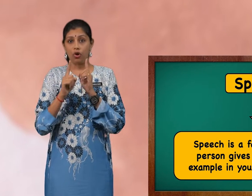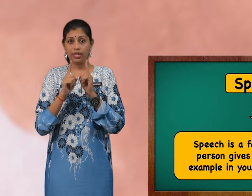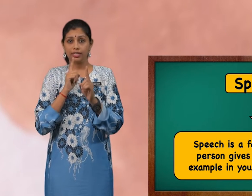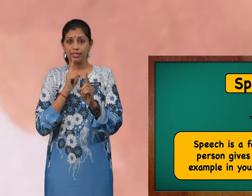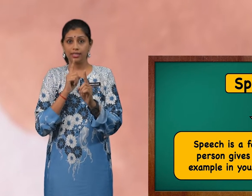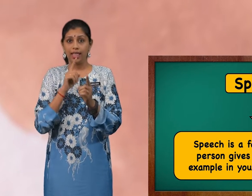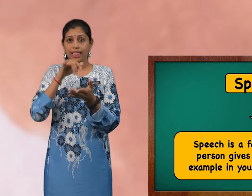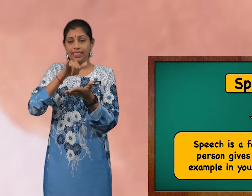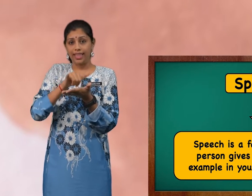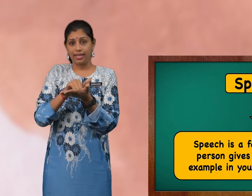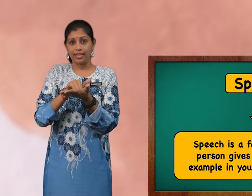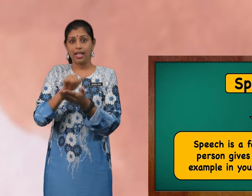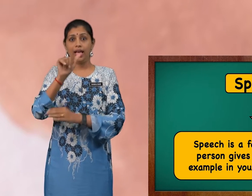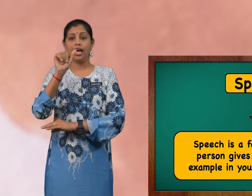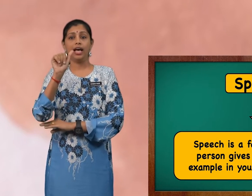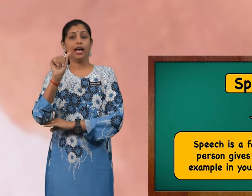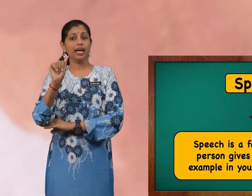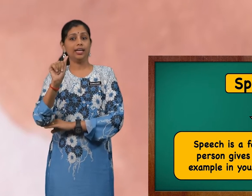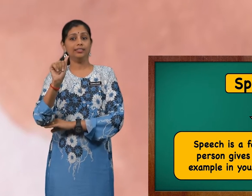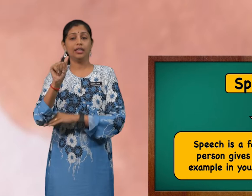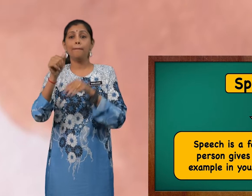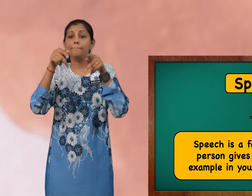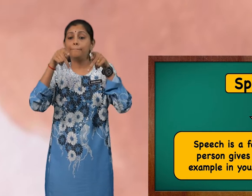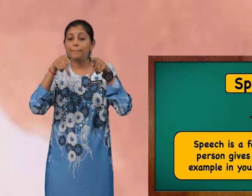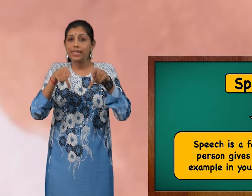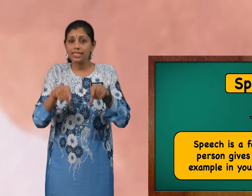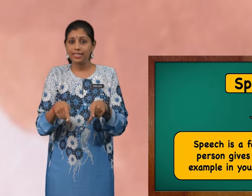talk that a person